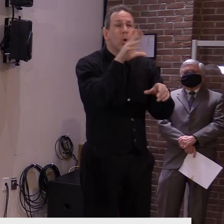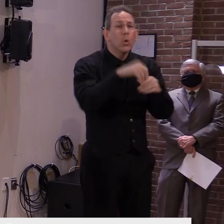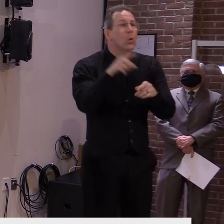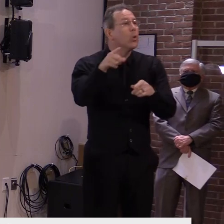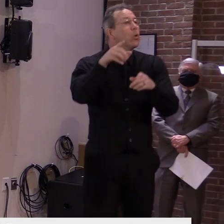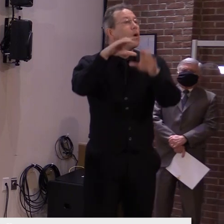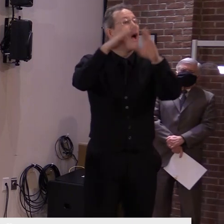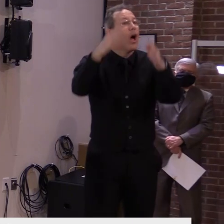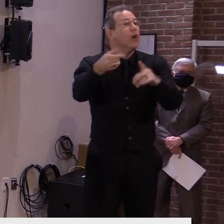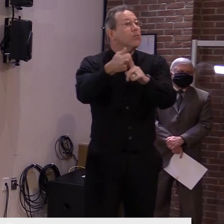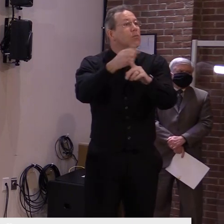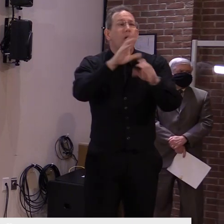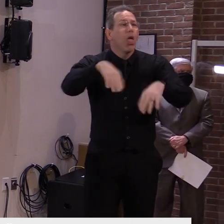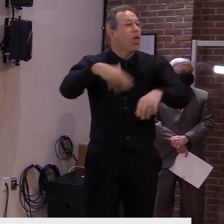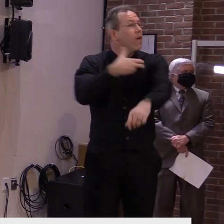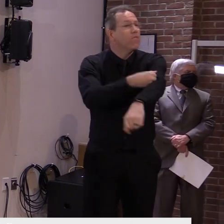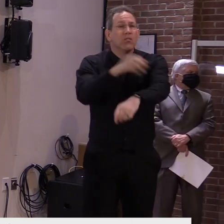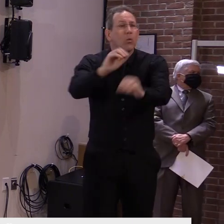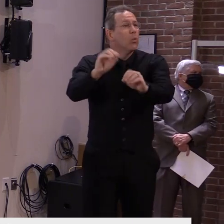not vaccinated.